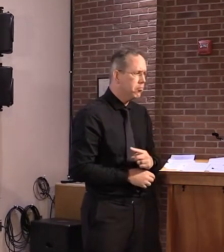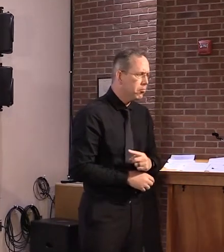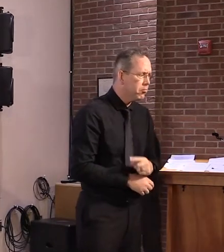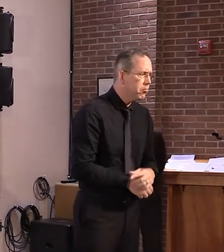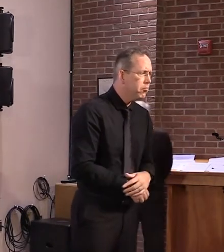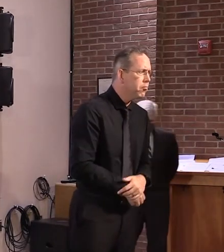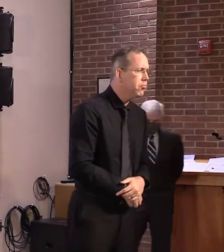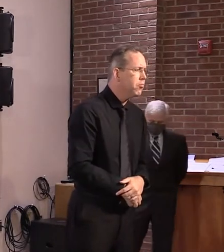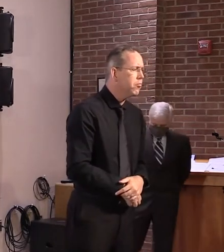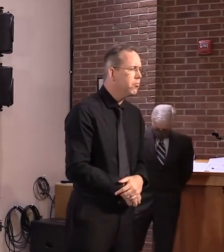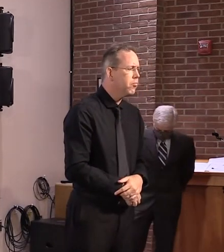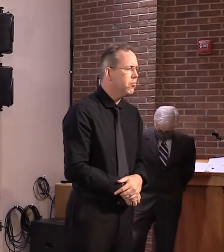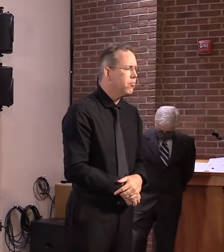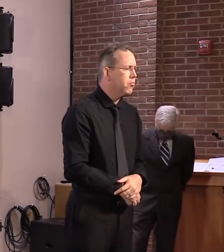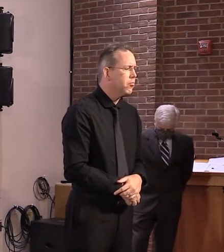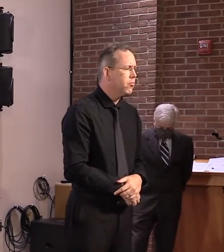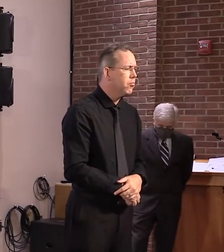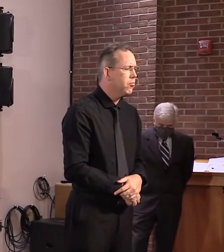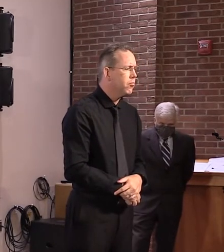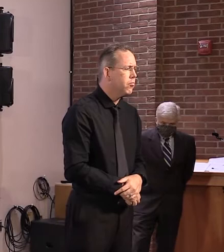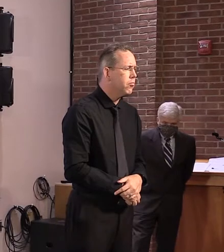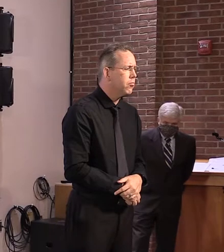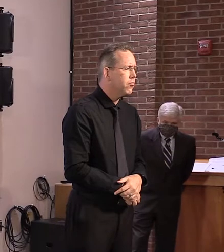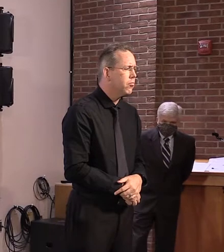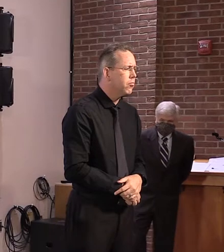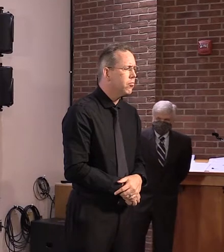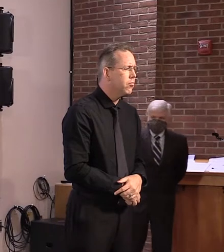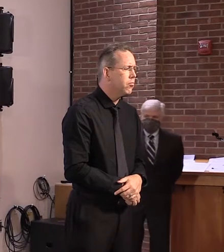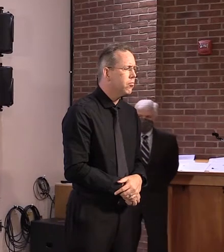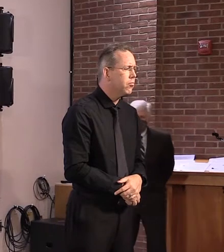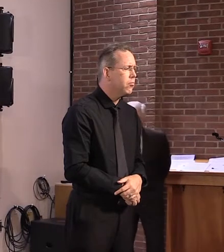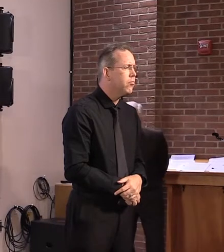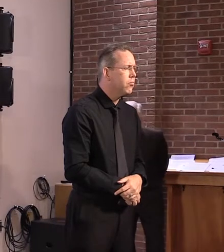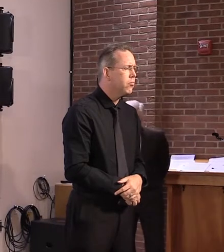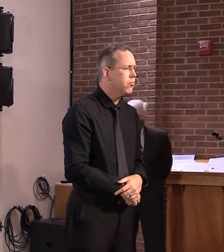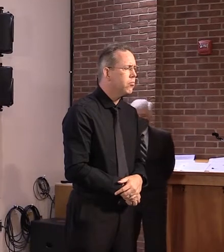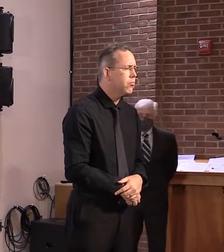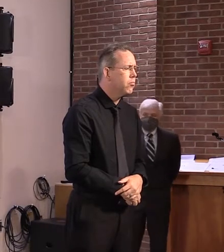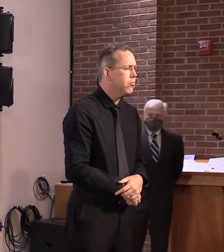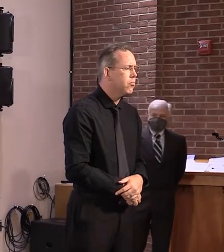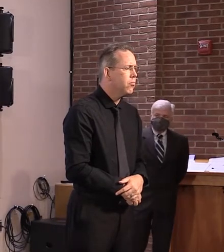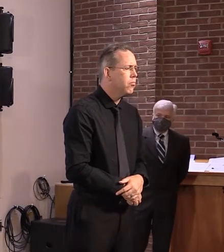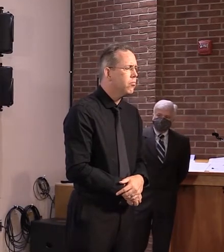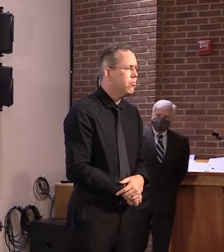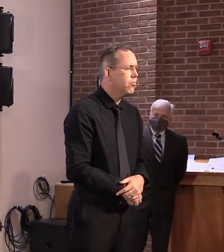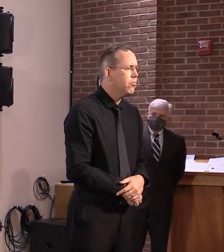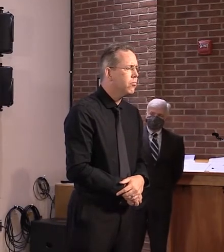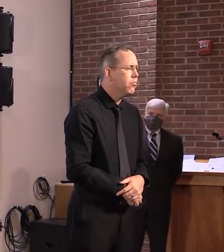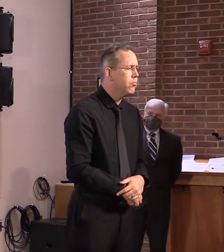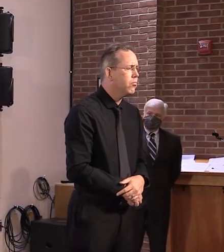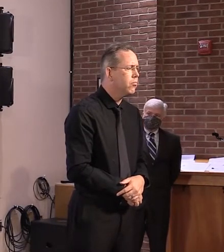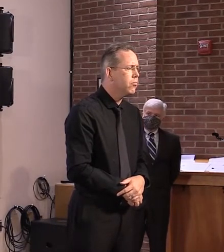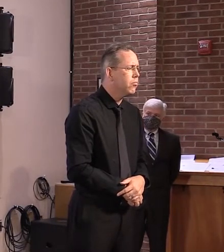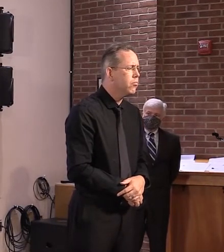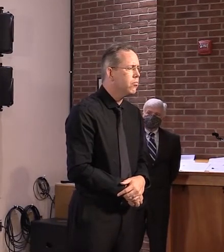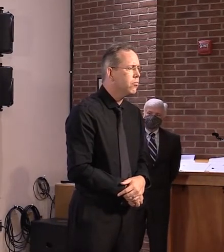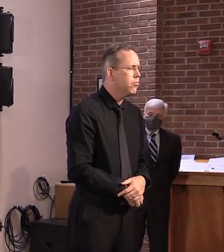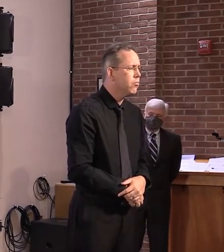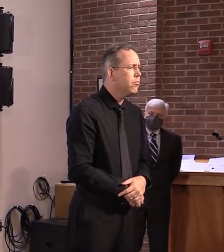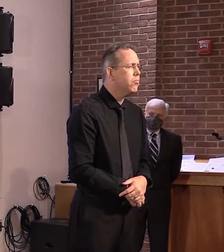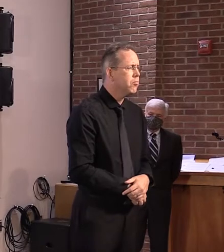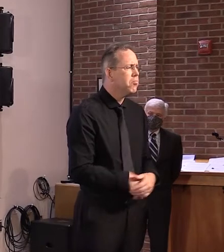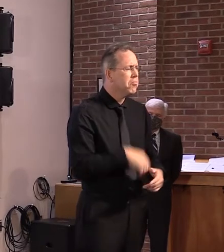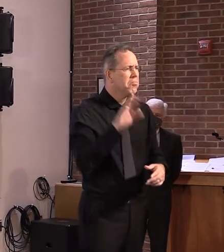these funds. When will Vermonters and business owners start seeing cash? Should be very soon. We had, as we